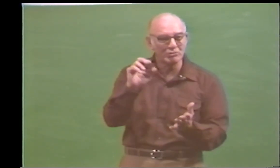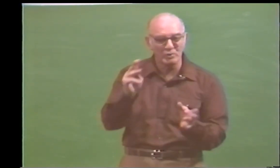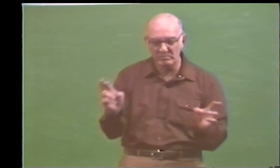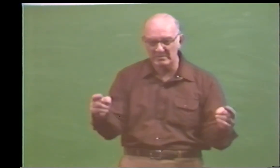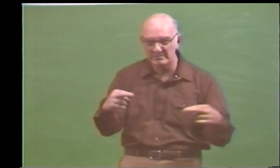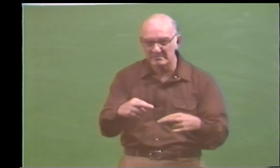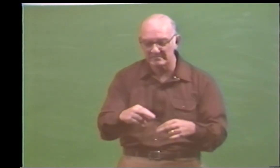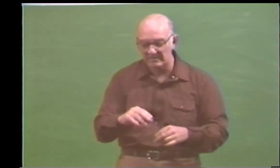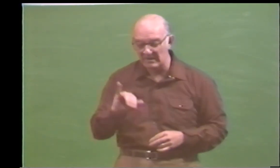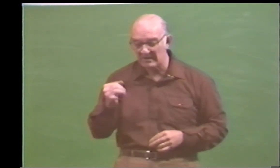room.